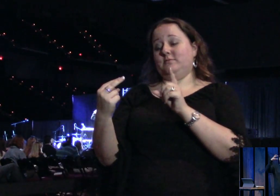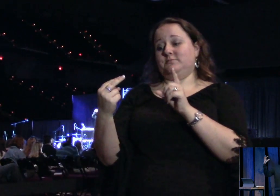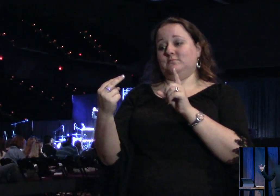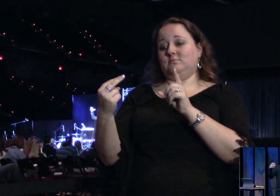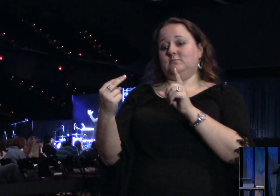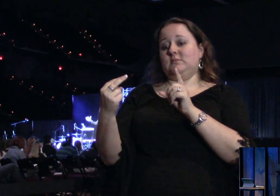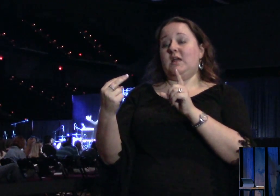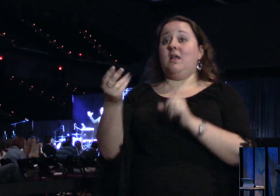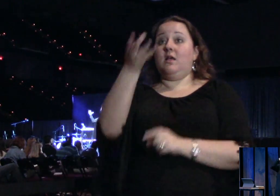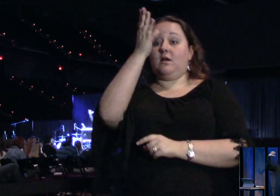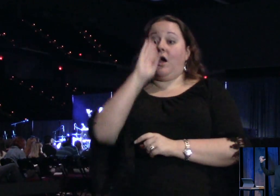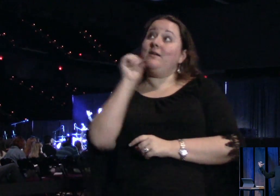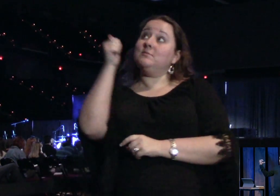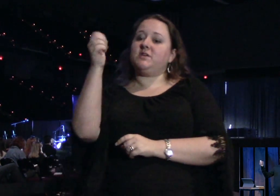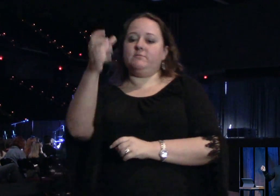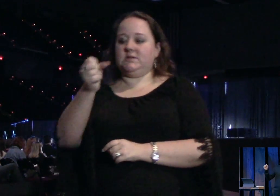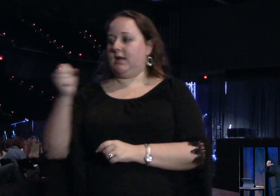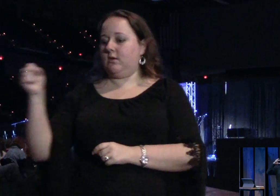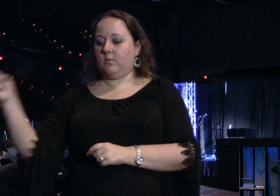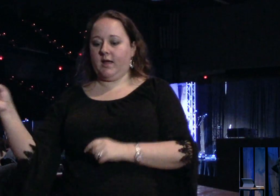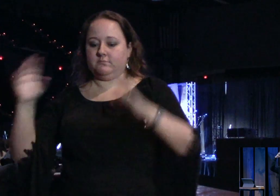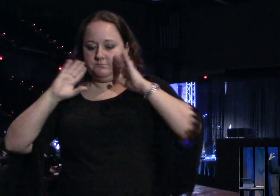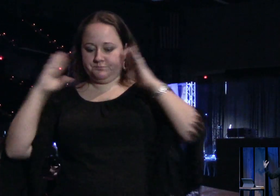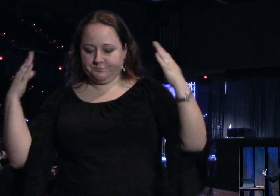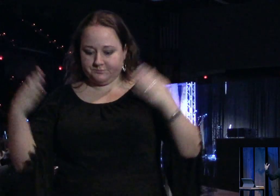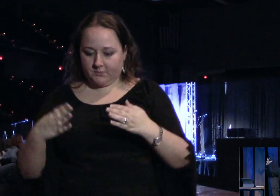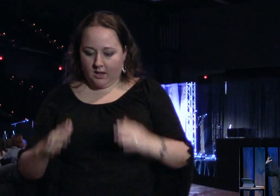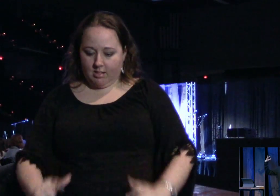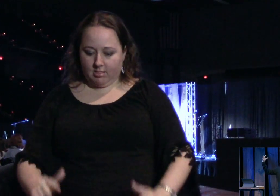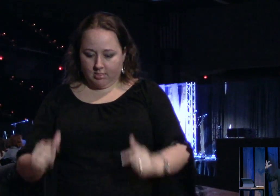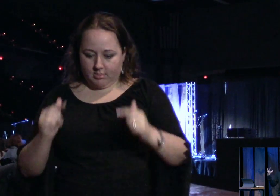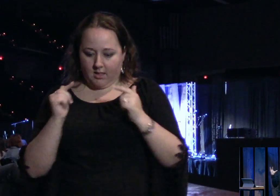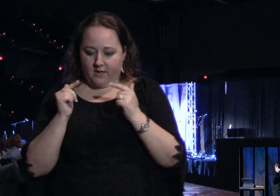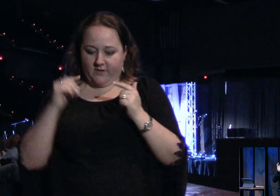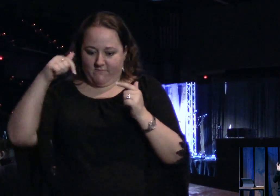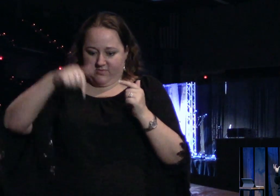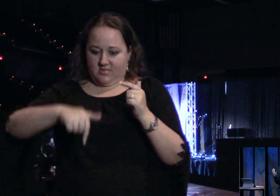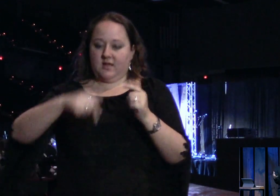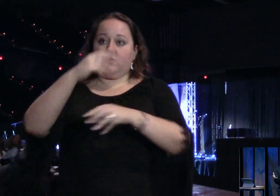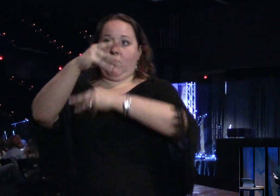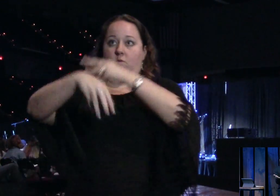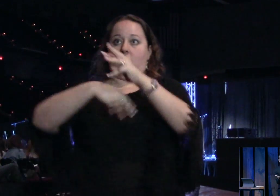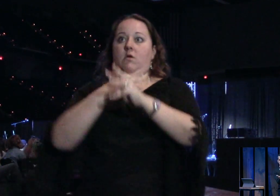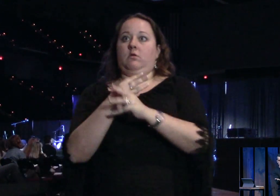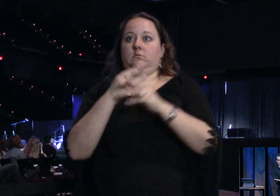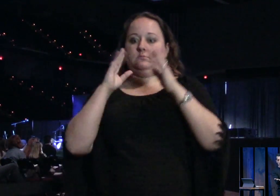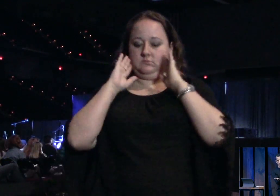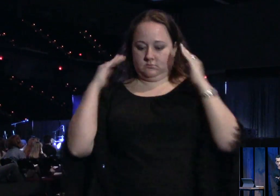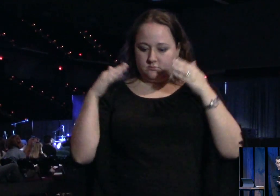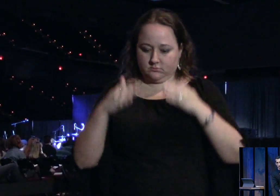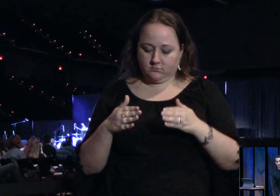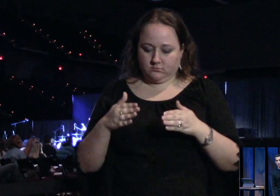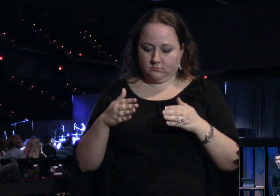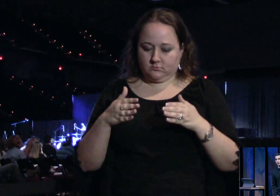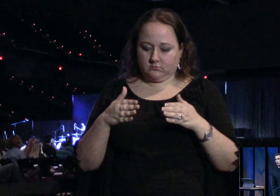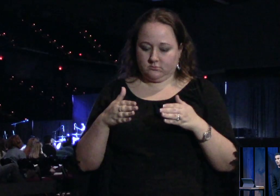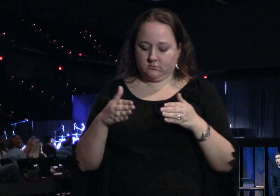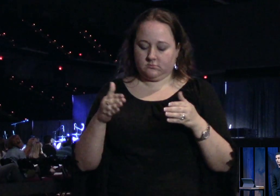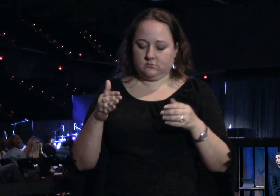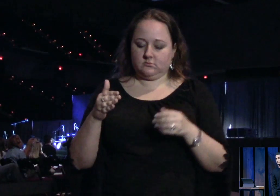This perspective where God is removed from the equation and you deal with life within the confines of this